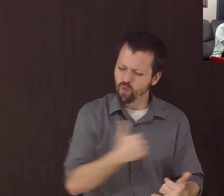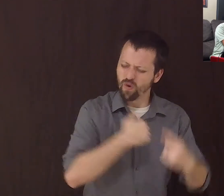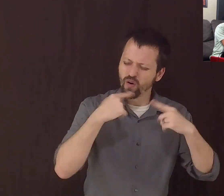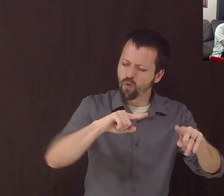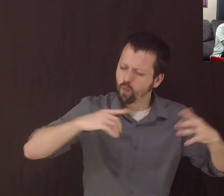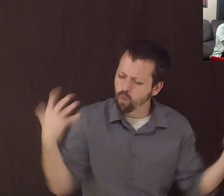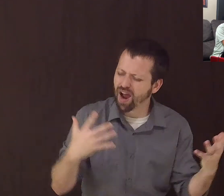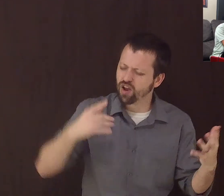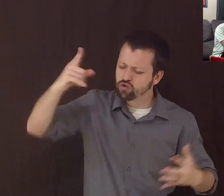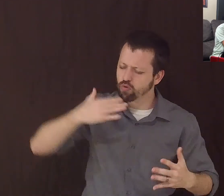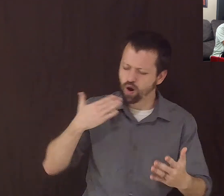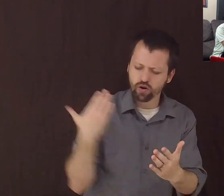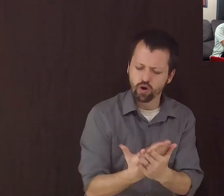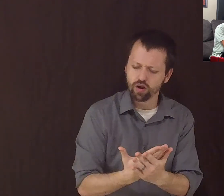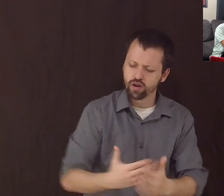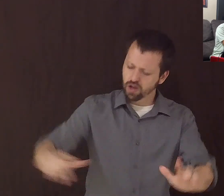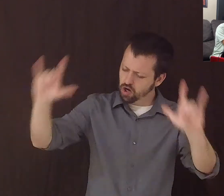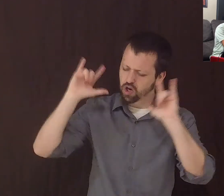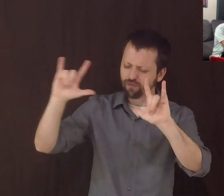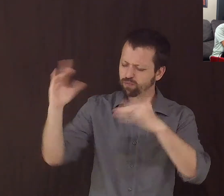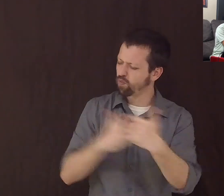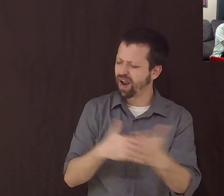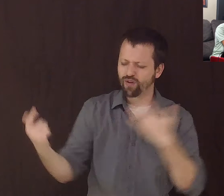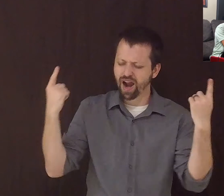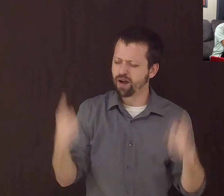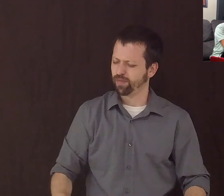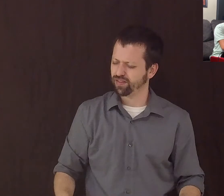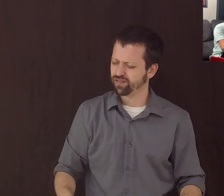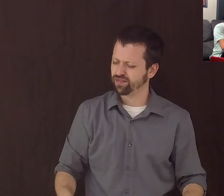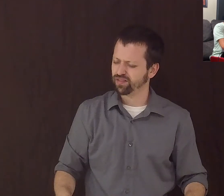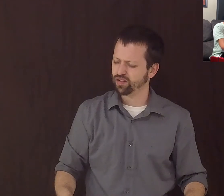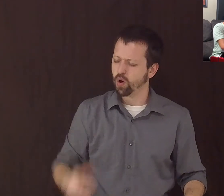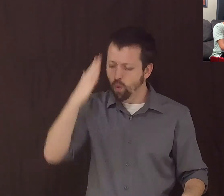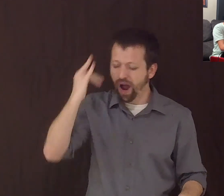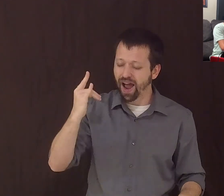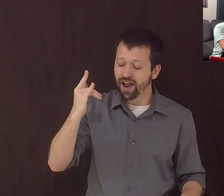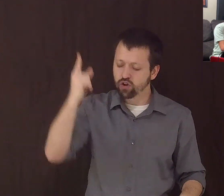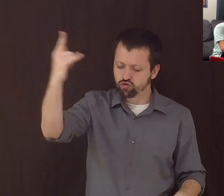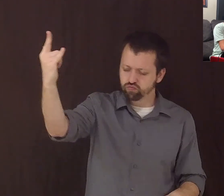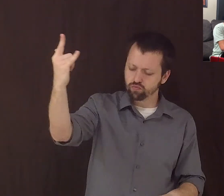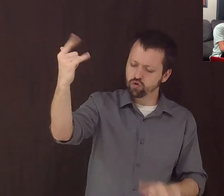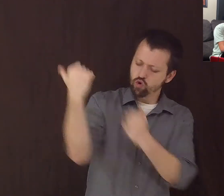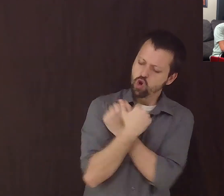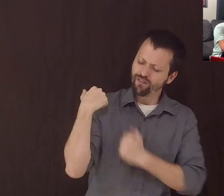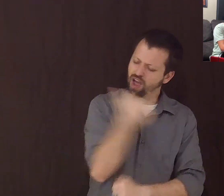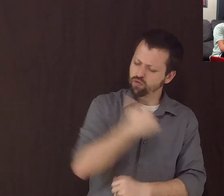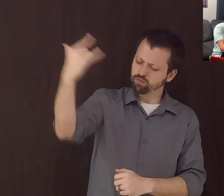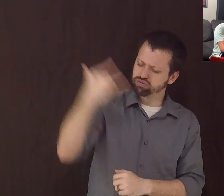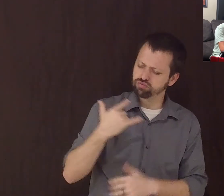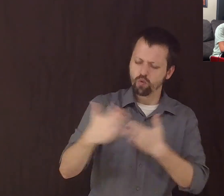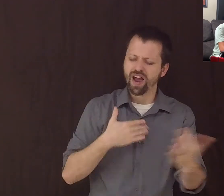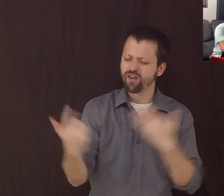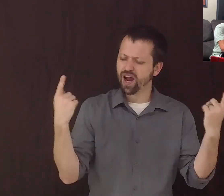that you are good, that we love you no matter what, because because you love us no matter what.